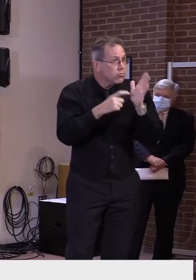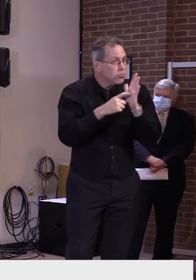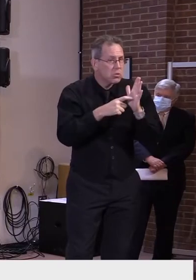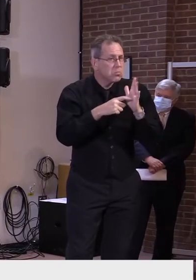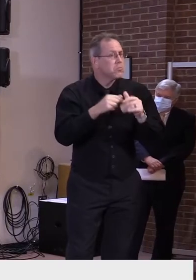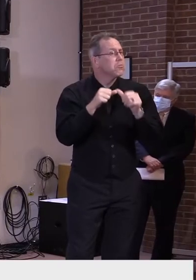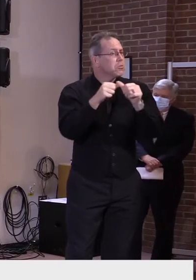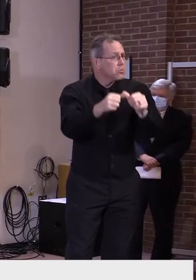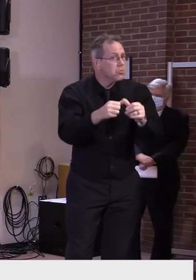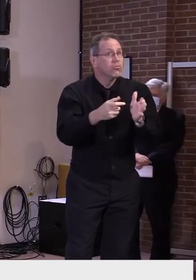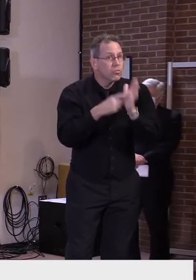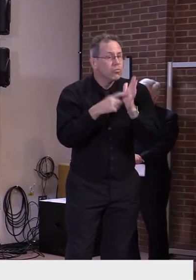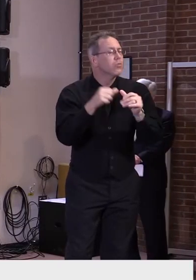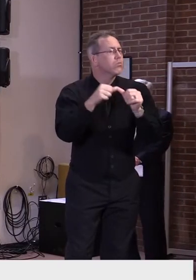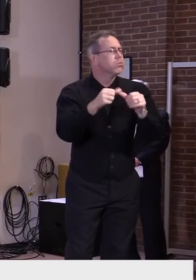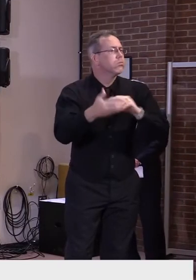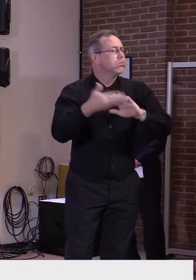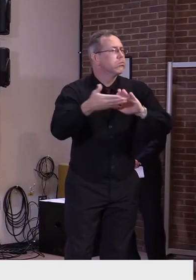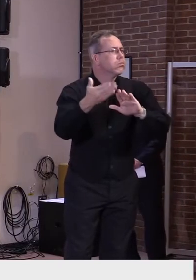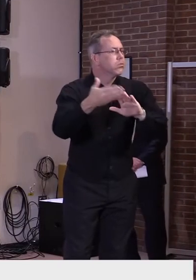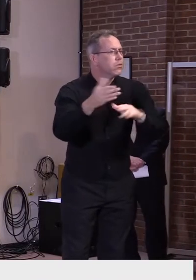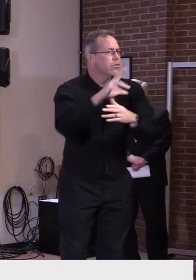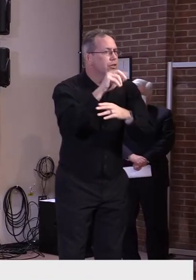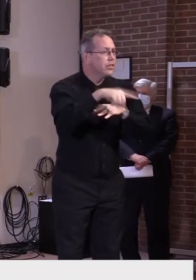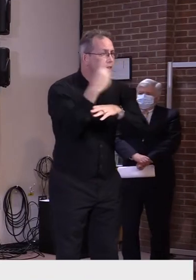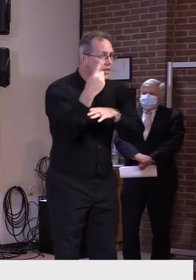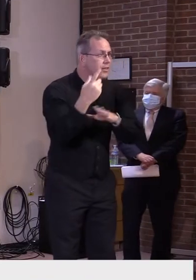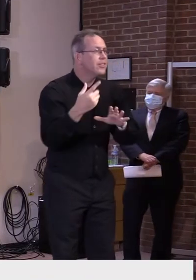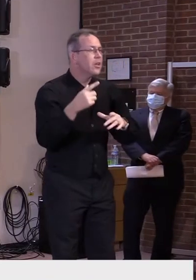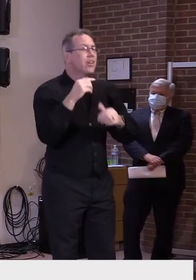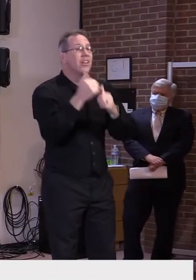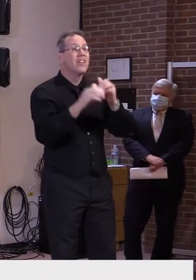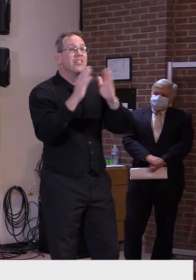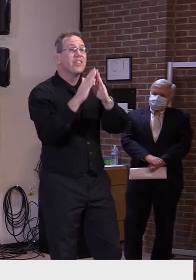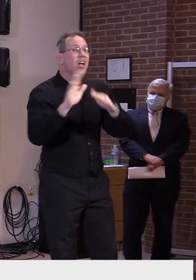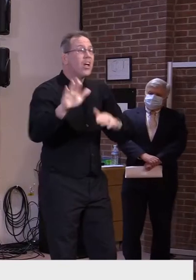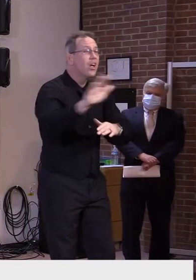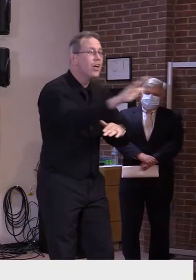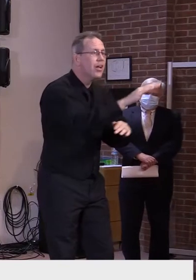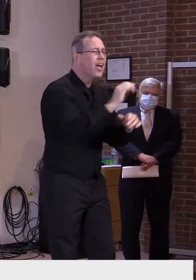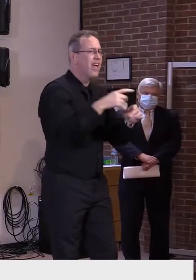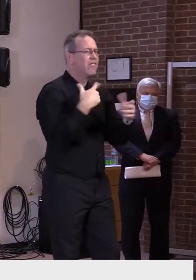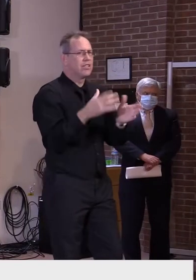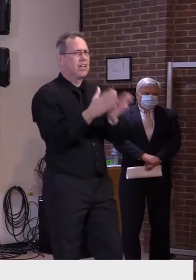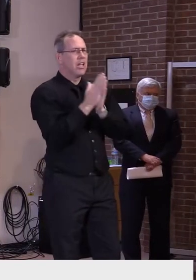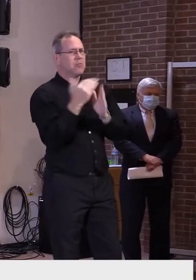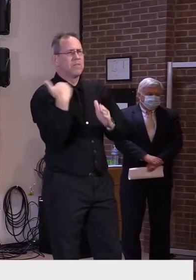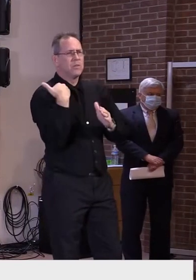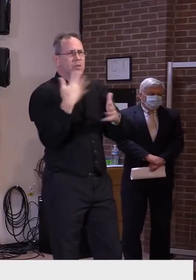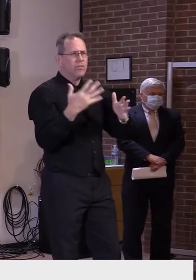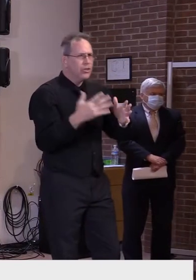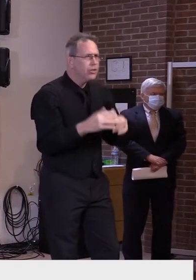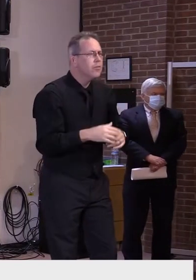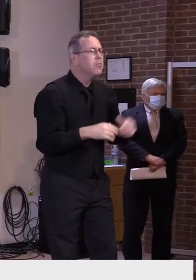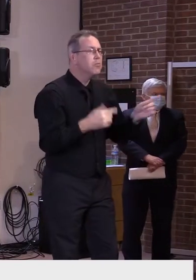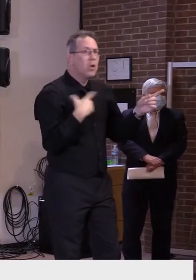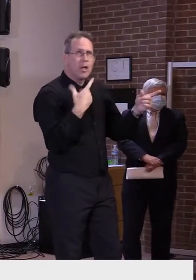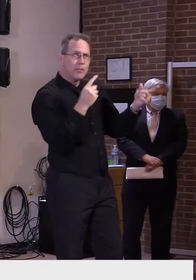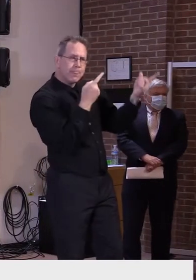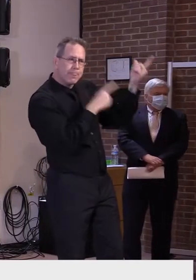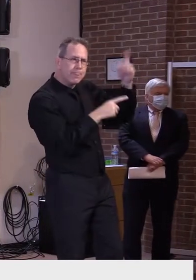Cities and Towns asked for last week, and I see it as a compromise between my position and the legislative